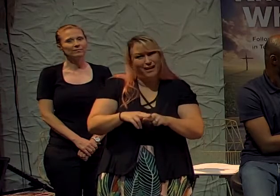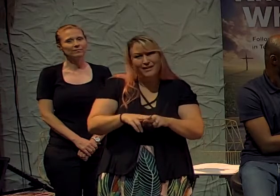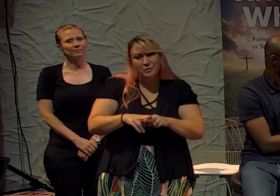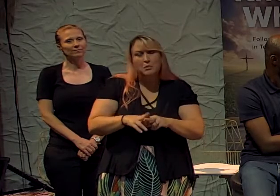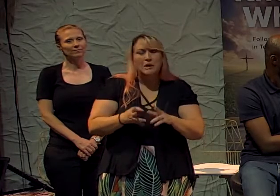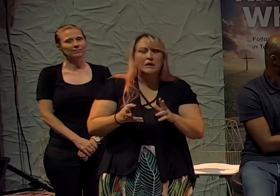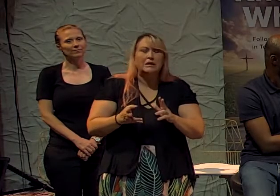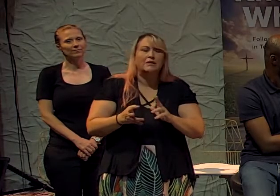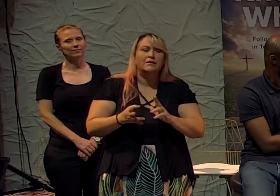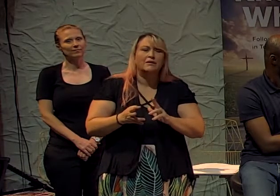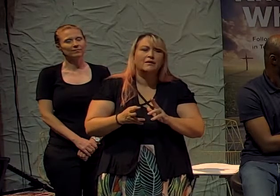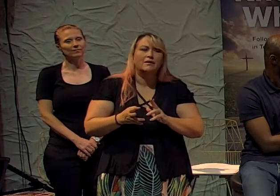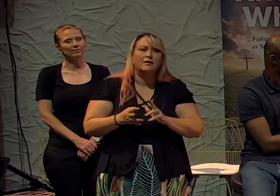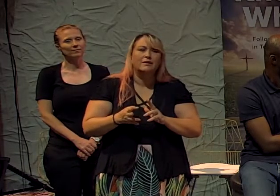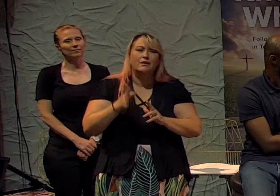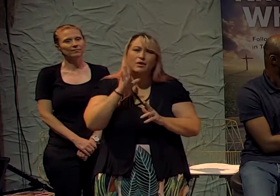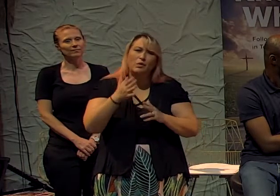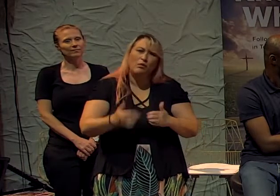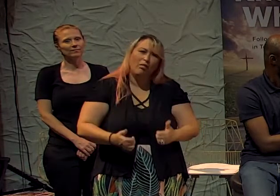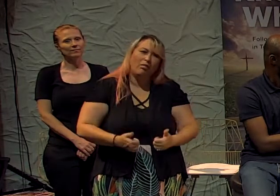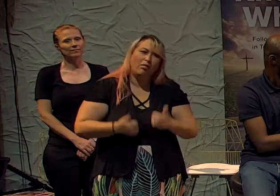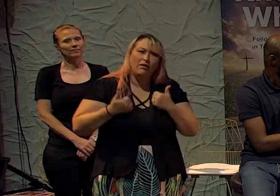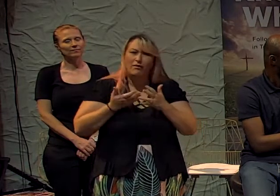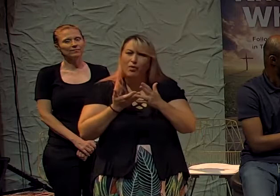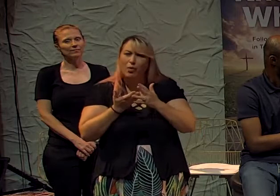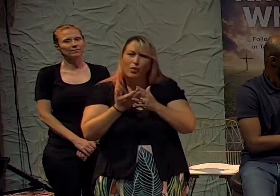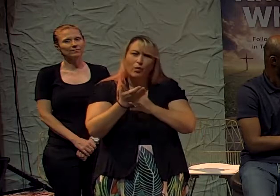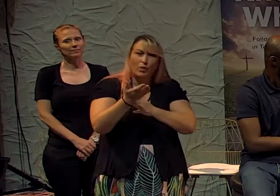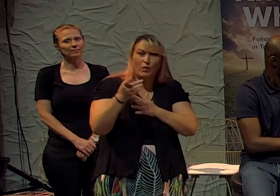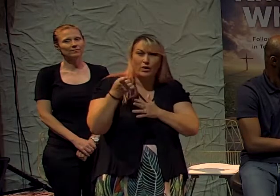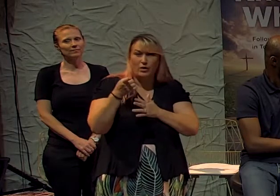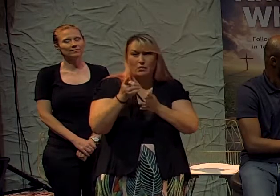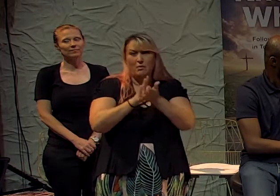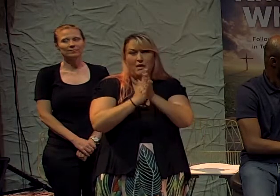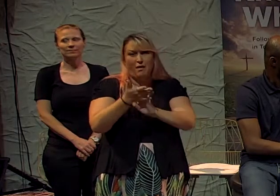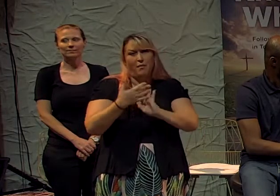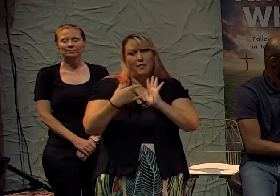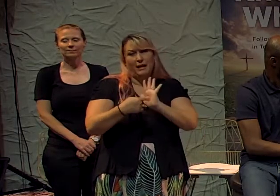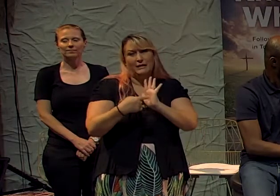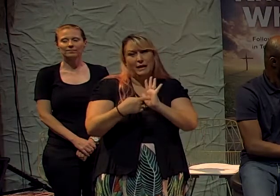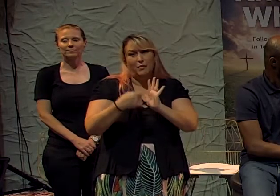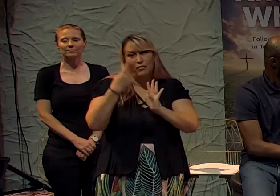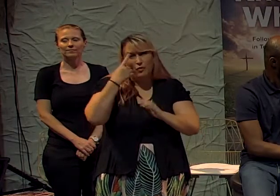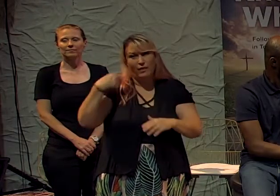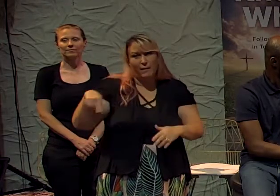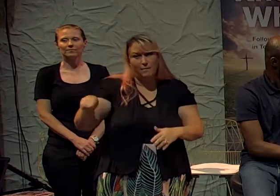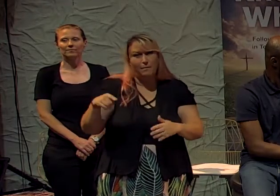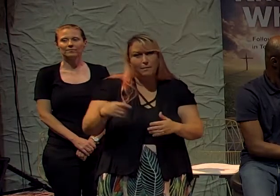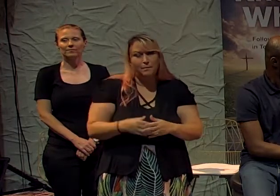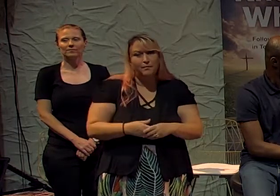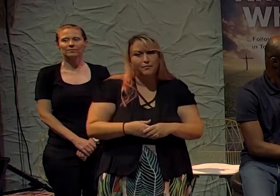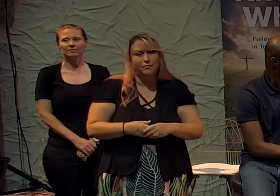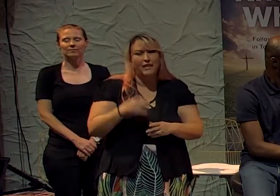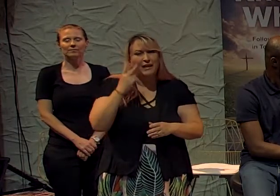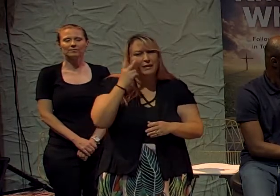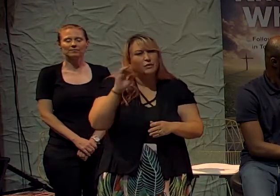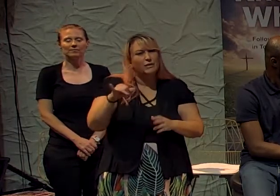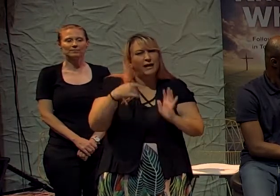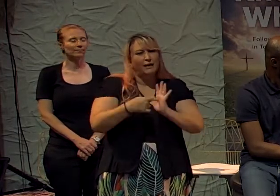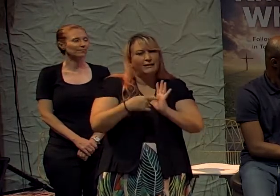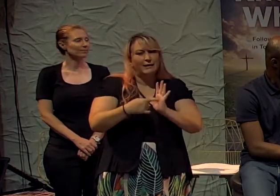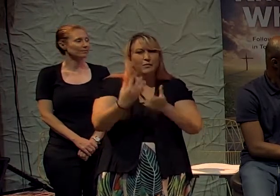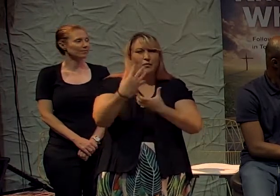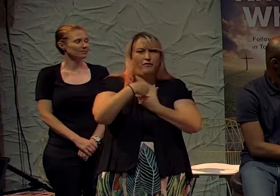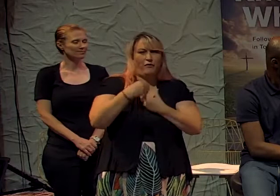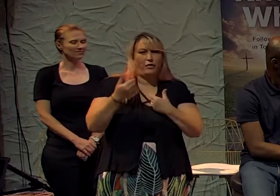are the things that you live out, and you are the example for them, and that they get to see you be that example.